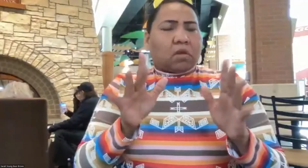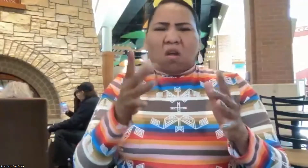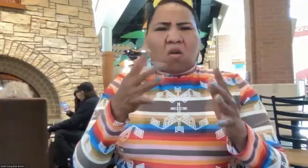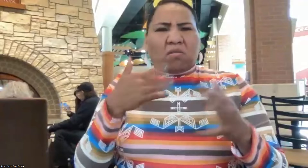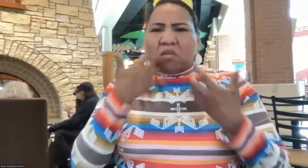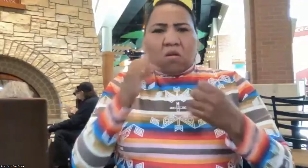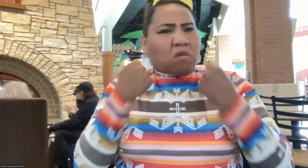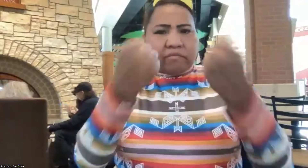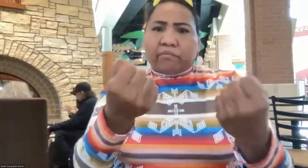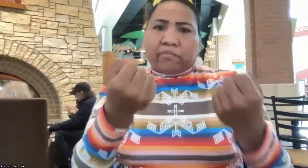We were going to stay at the hotel,